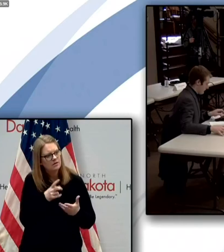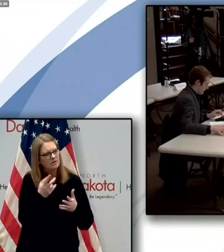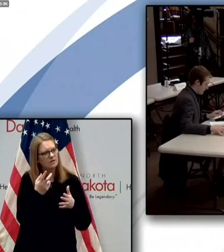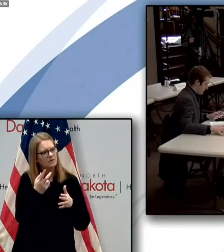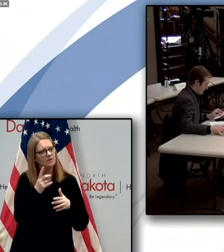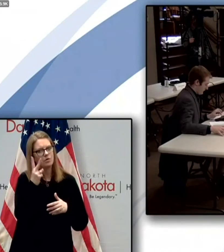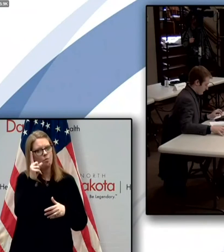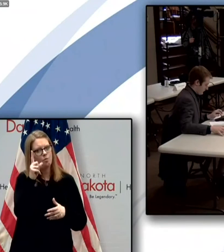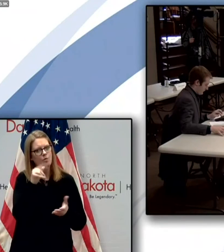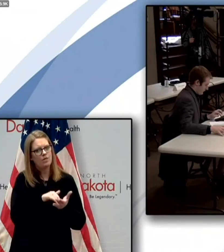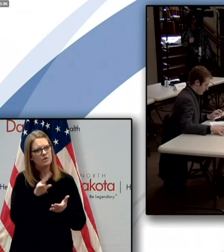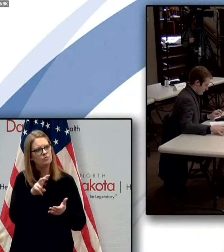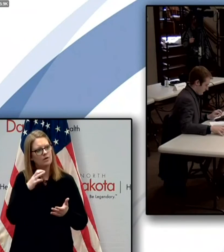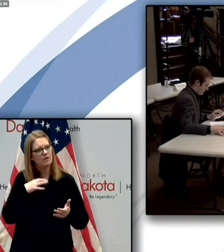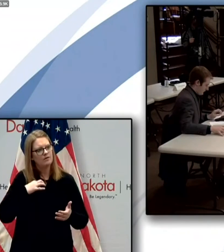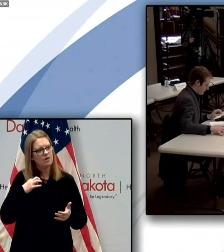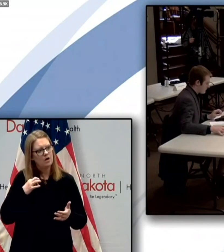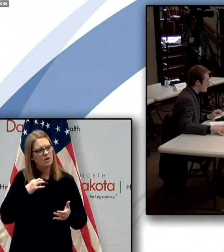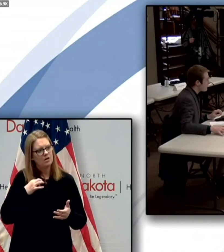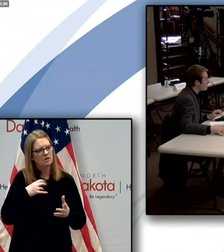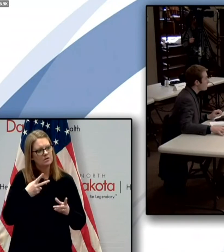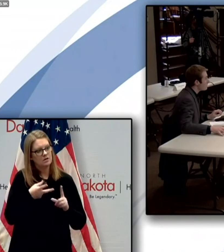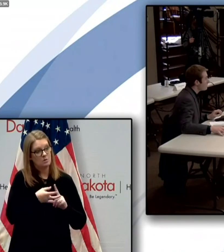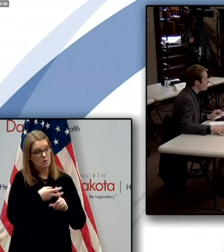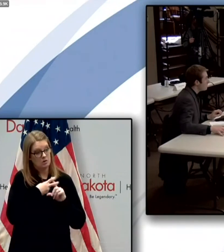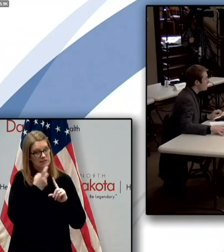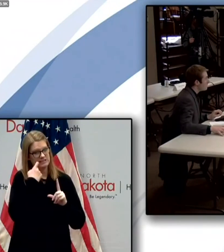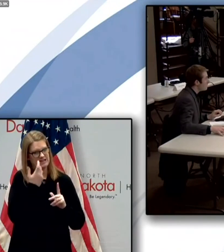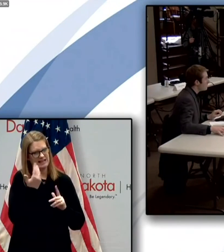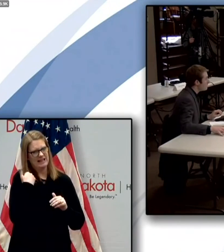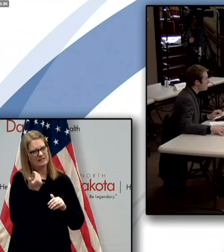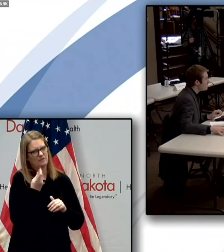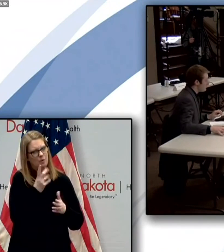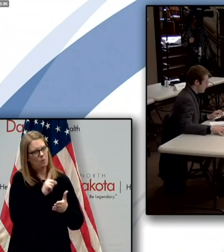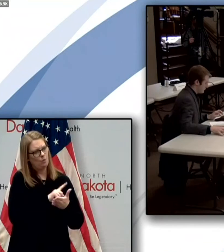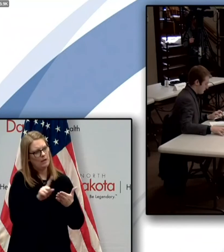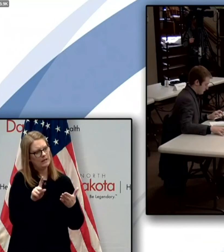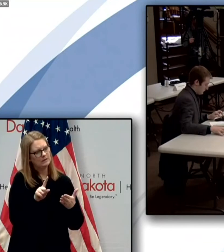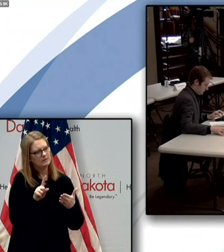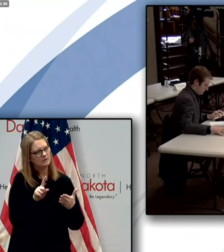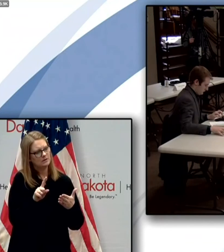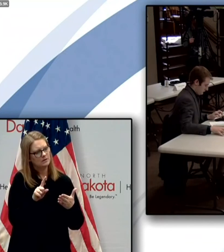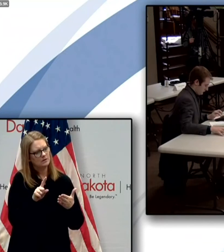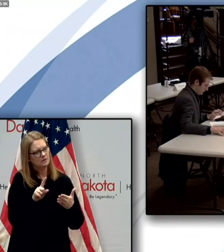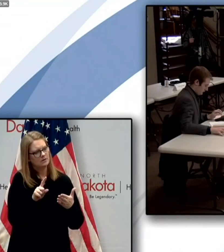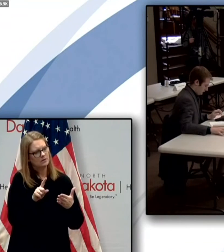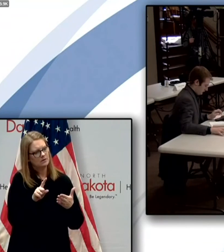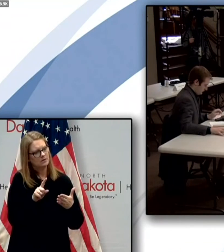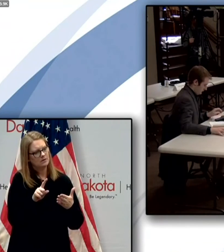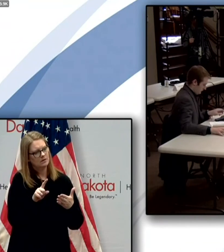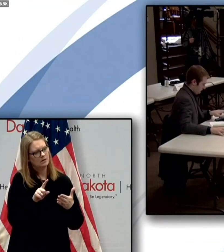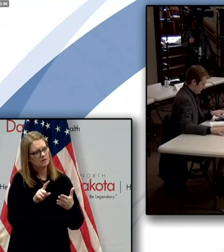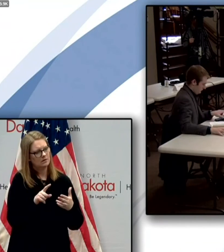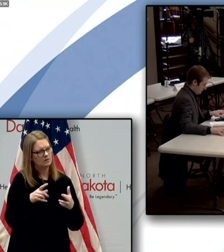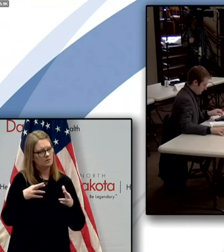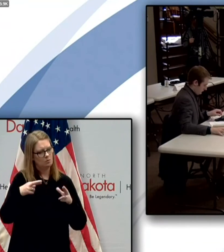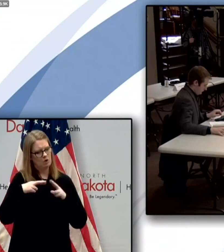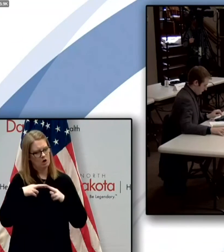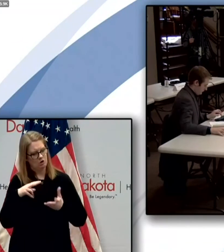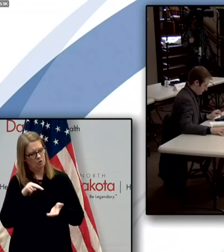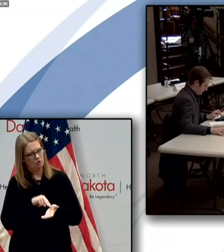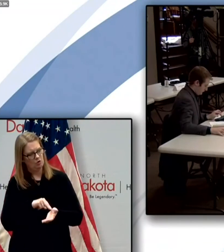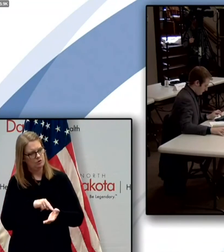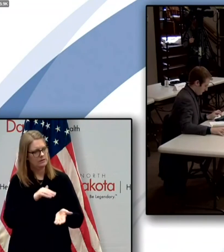1,200 volunteers. Were those all recruited in the last few weeks? And I guess what is the breakdown between retired nurses